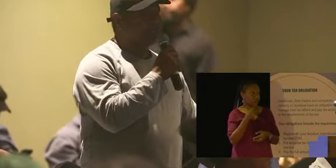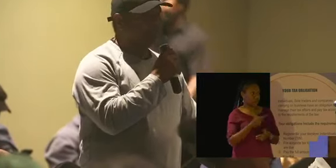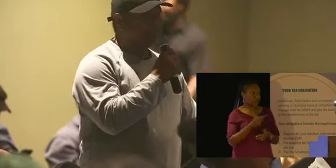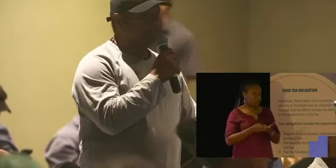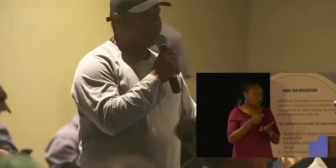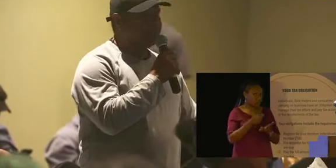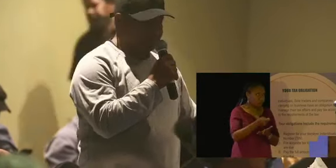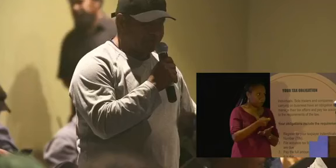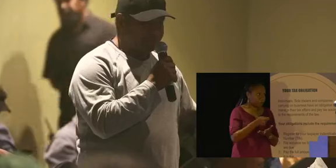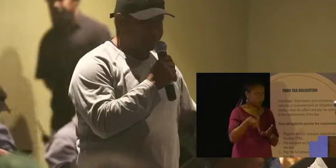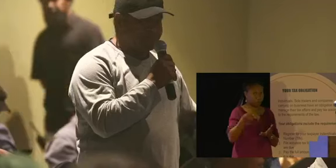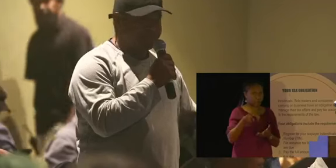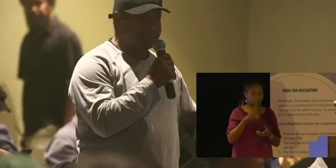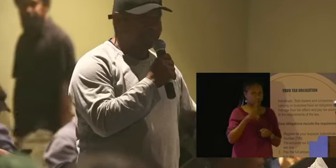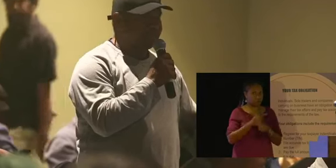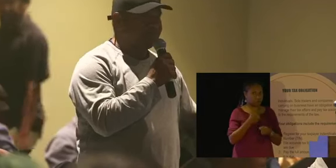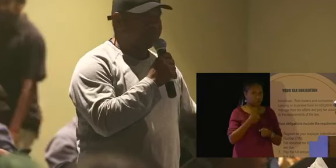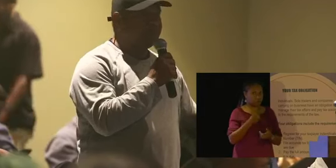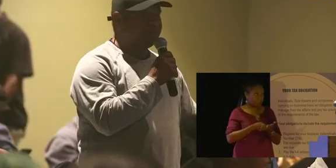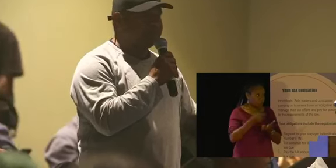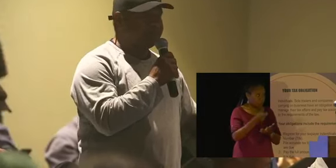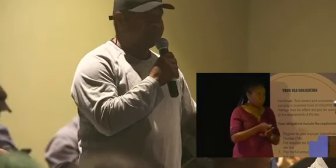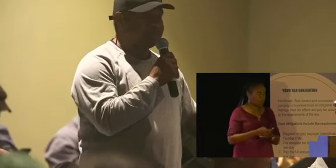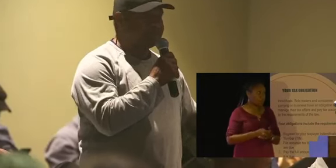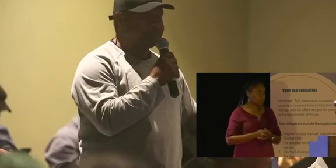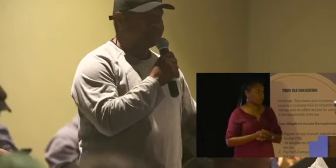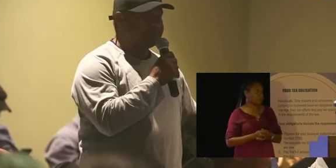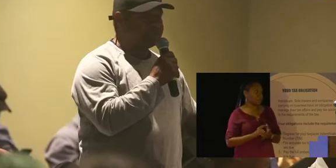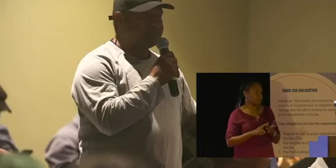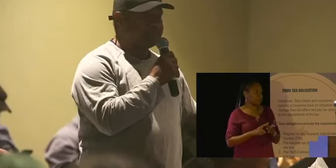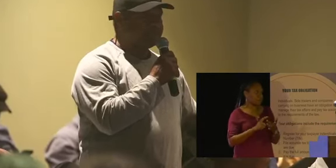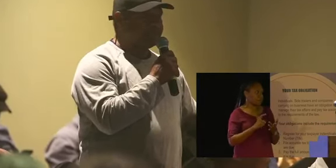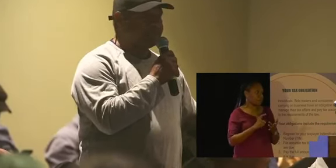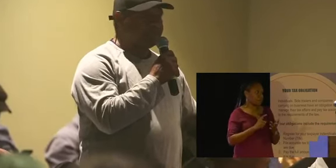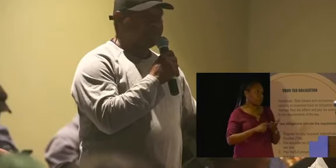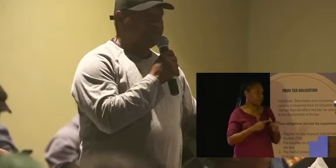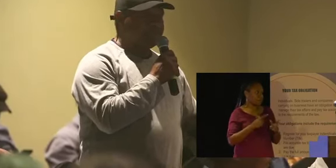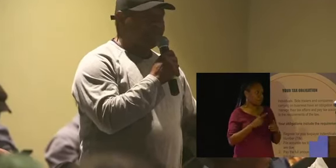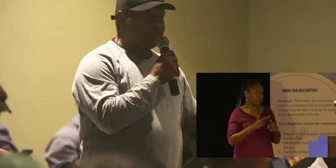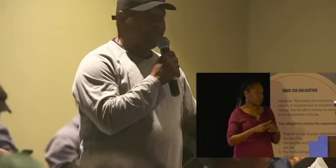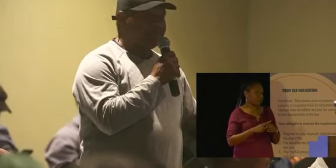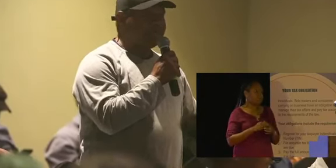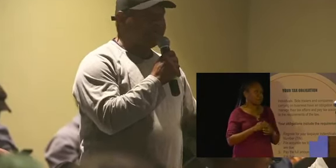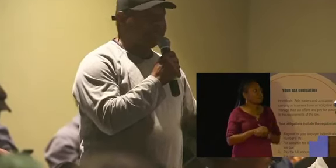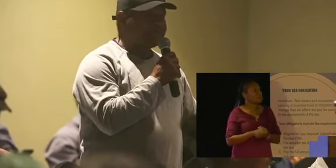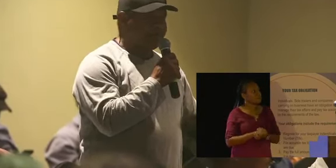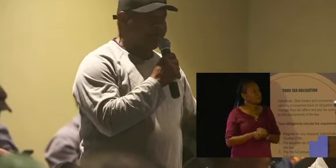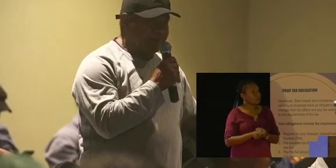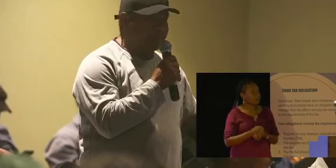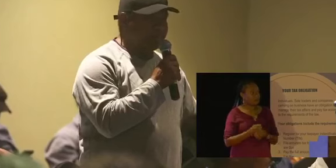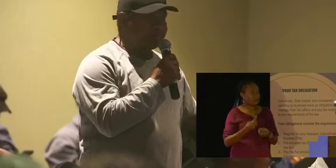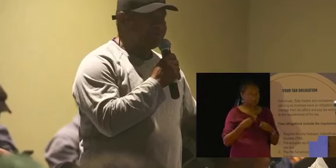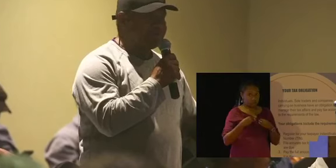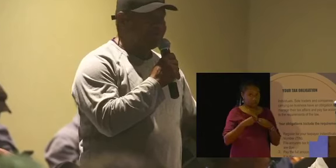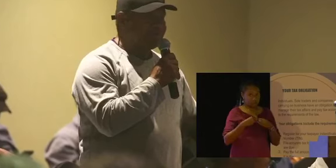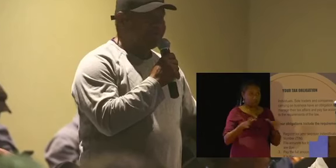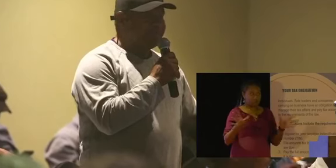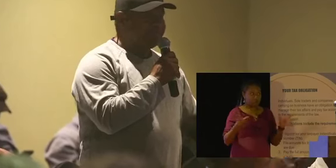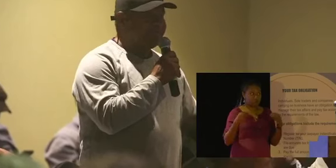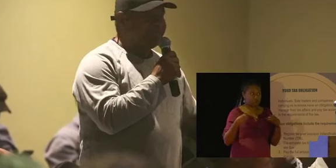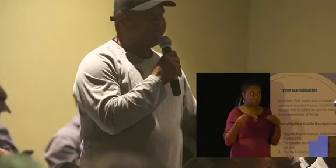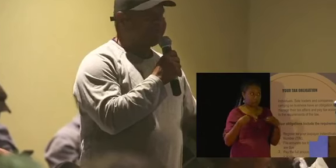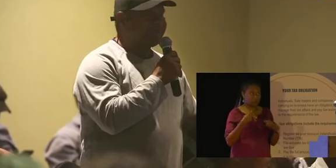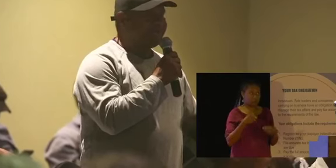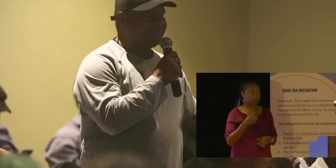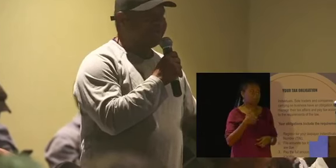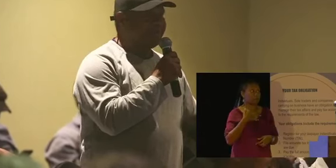losing. As me talk started 3 years number me no la business. Now me interest law come because